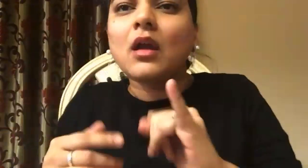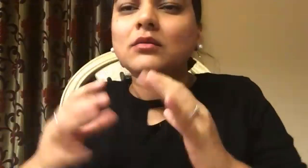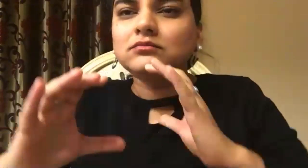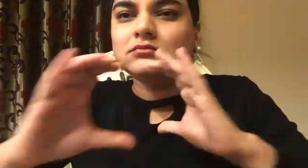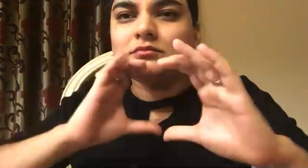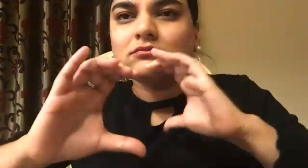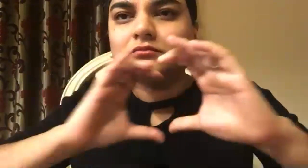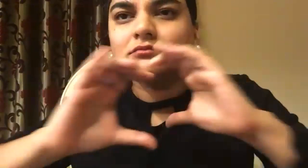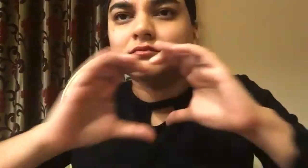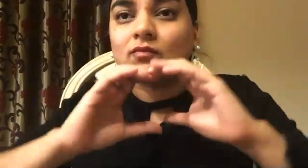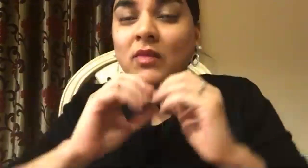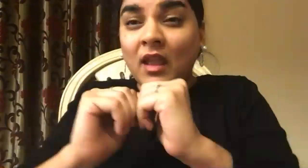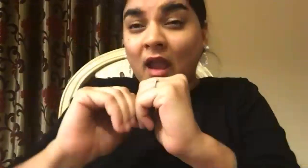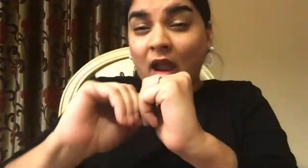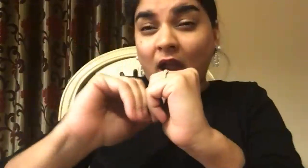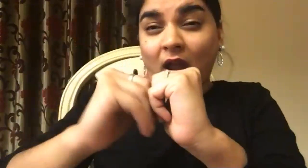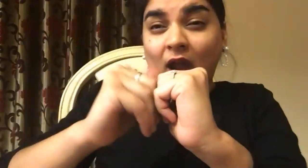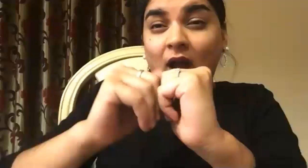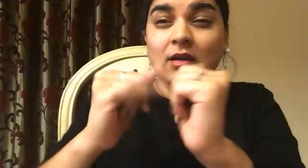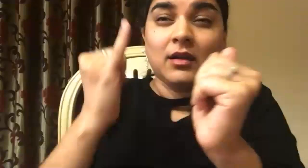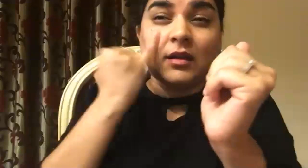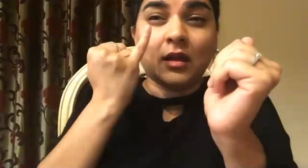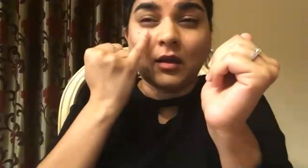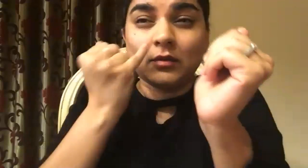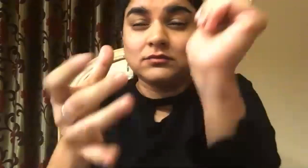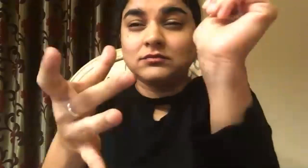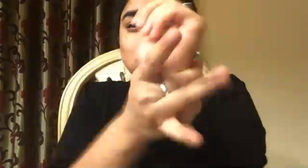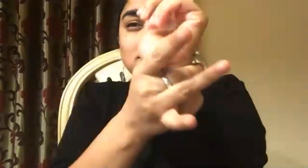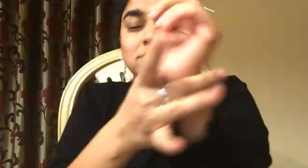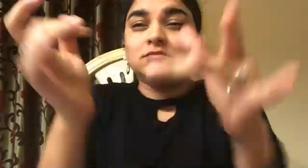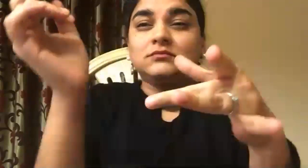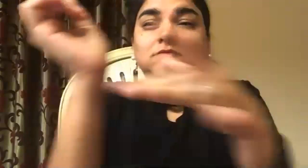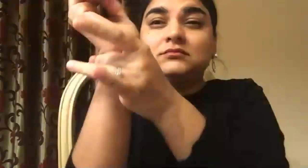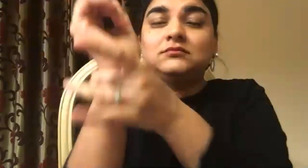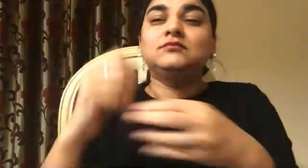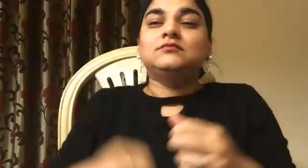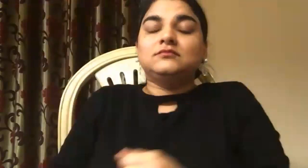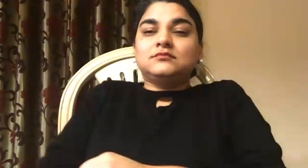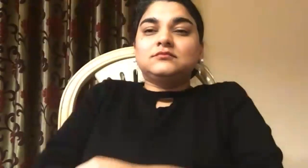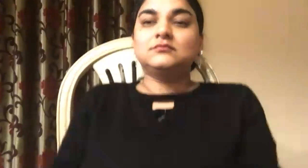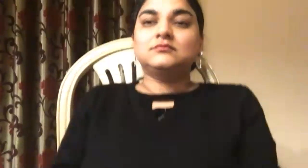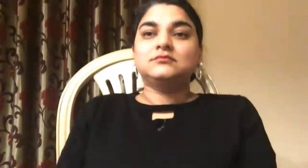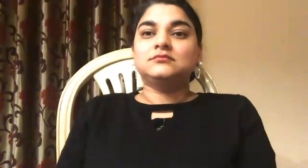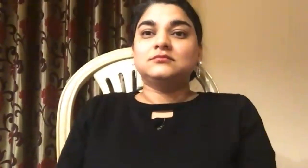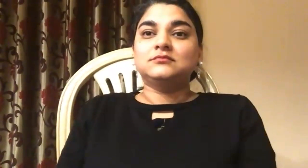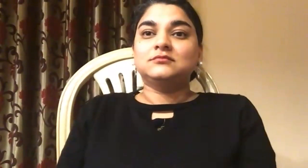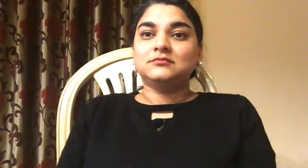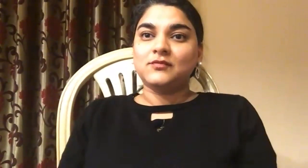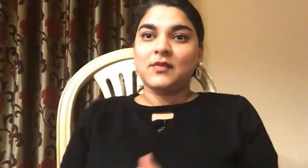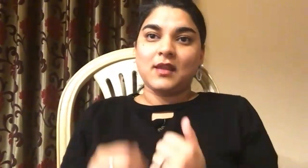I would say my concern is not having access to communication. For example, if someone is handcuffed and they communicate through